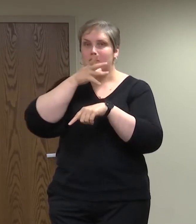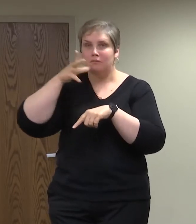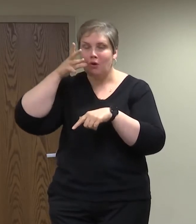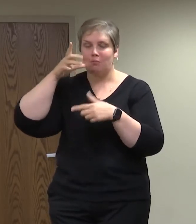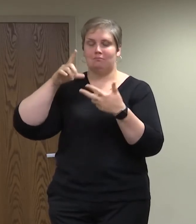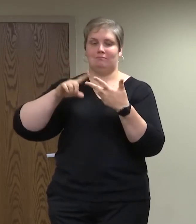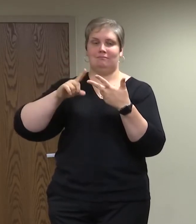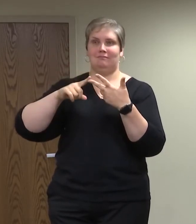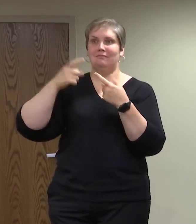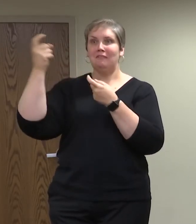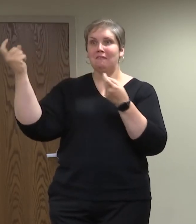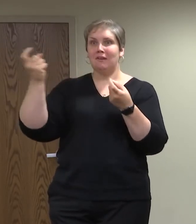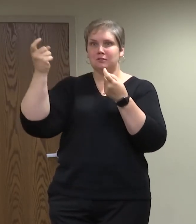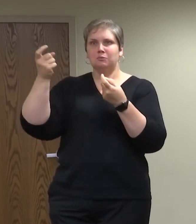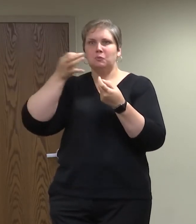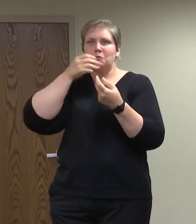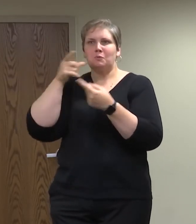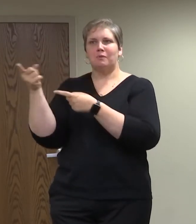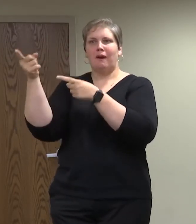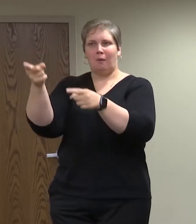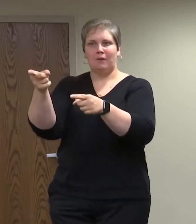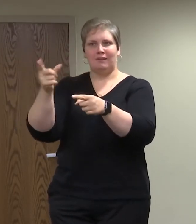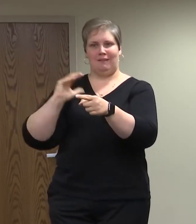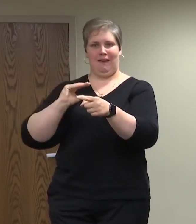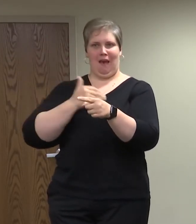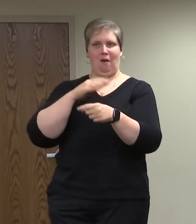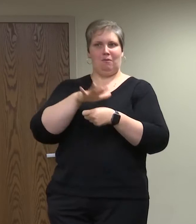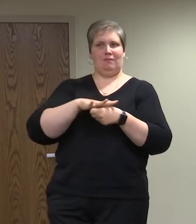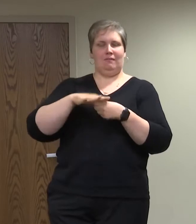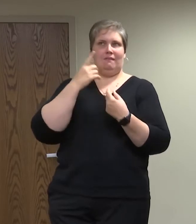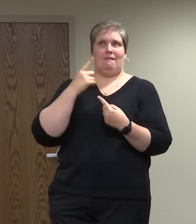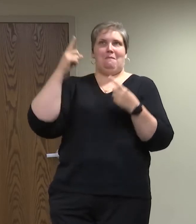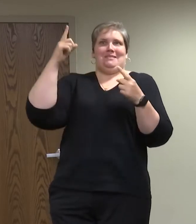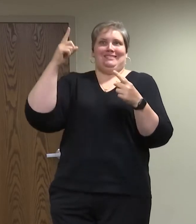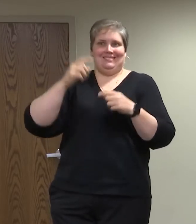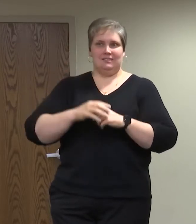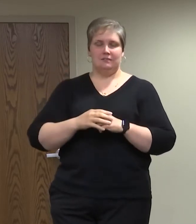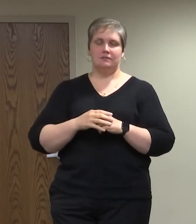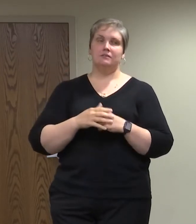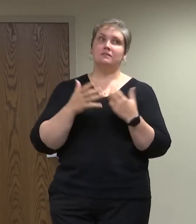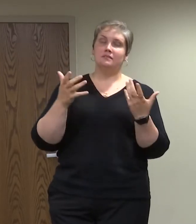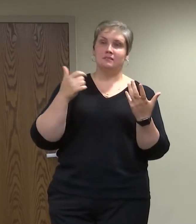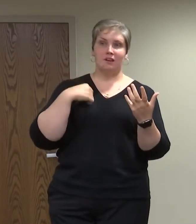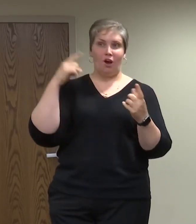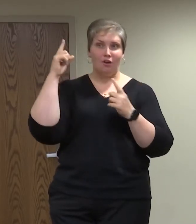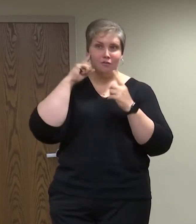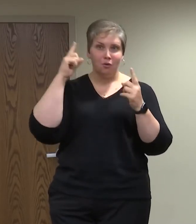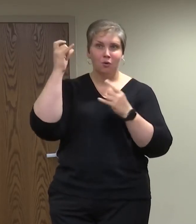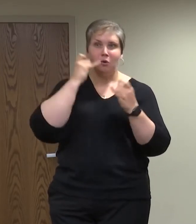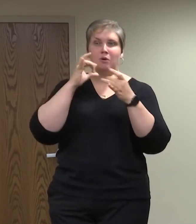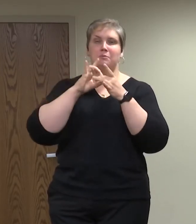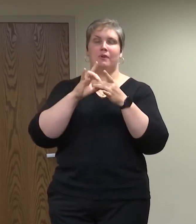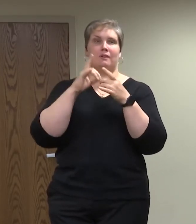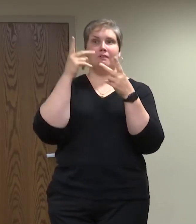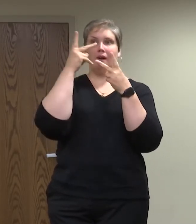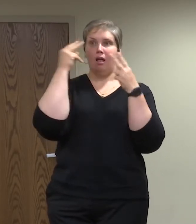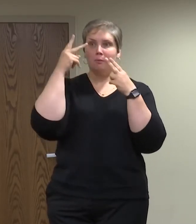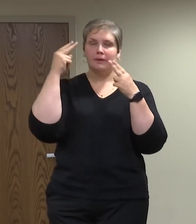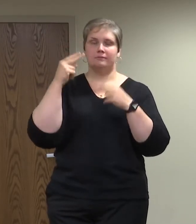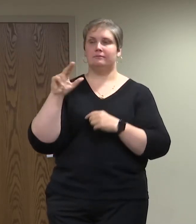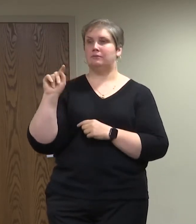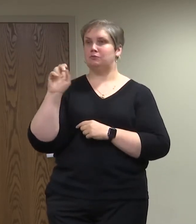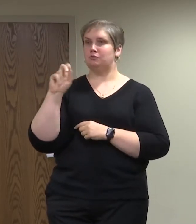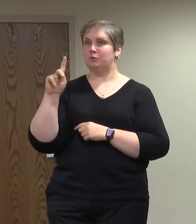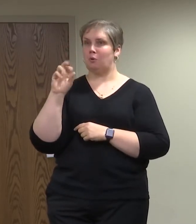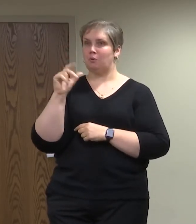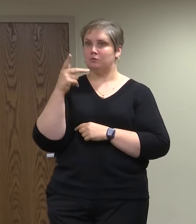our area so vibrant. Of course, I've had a lot of calls about Halloween, trick-or-treating, or haunted houses. We